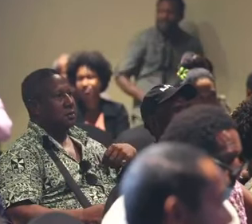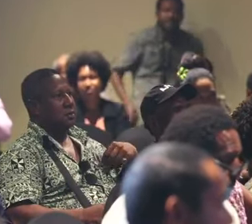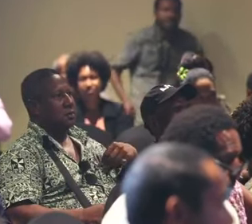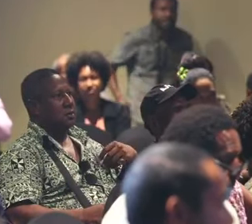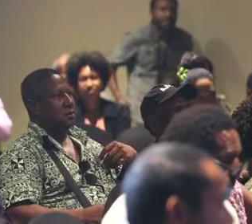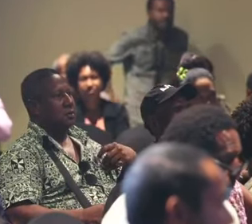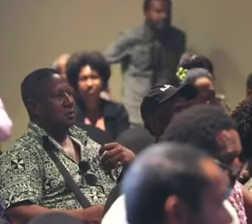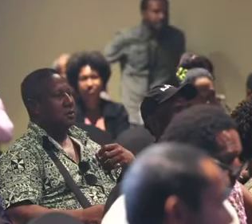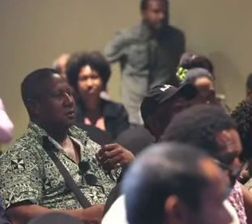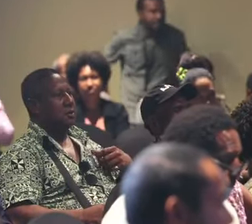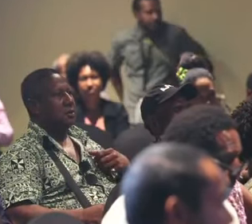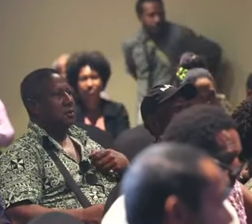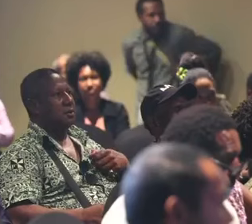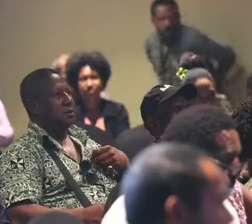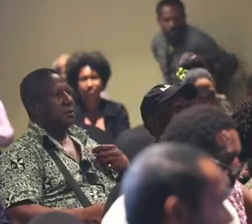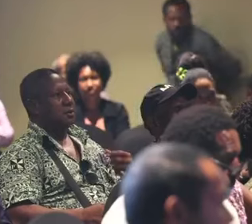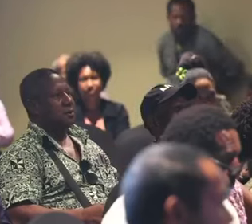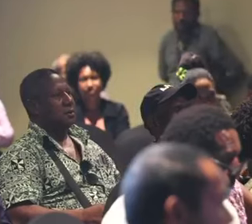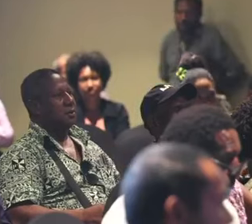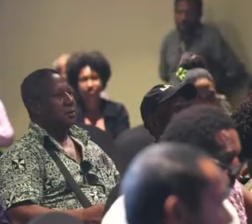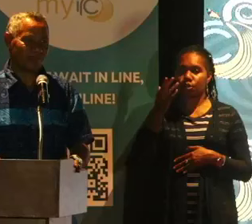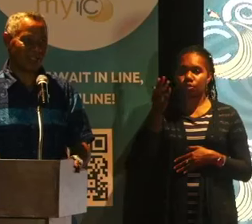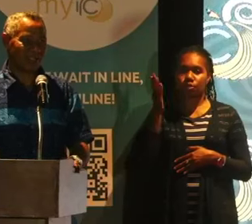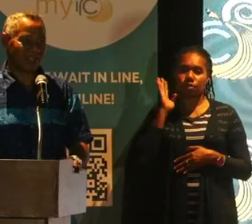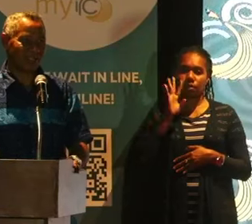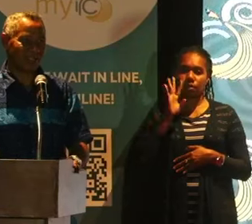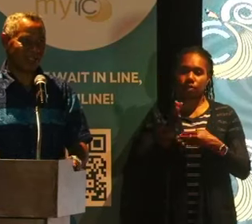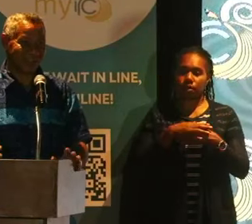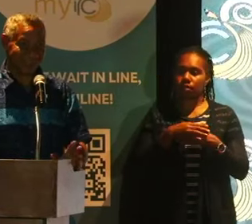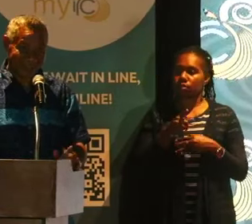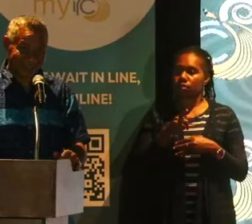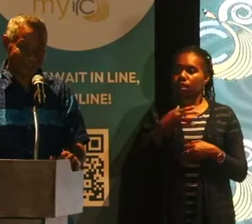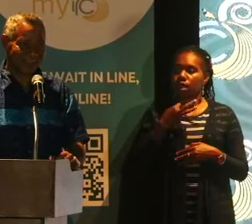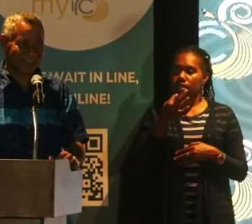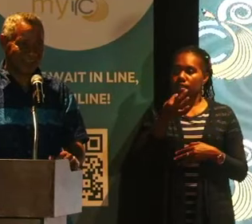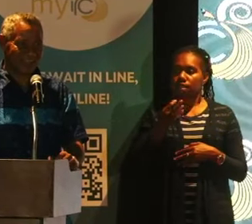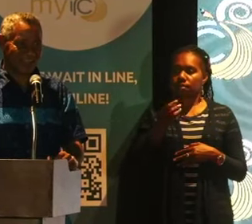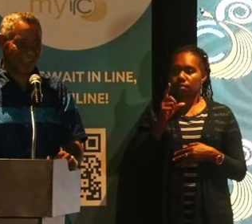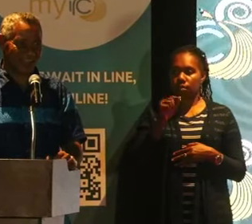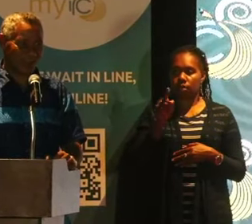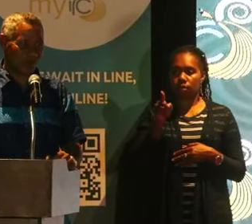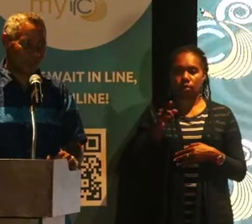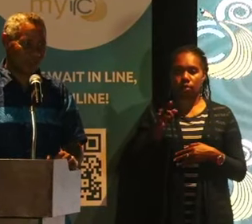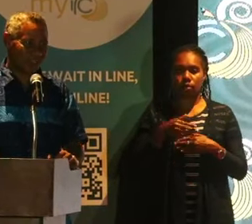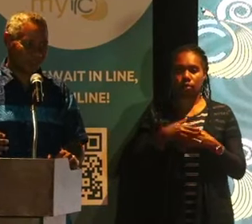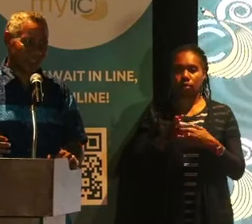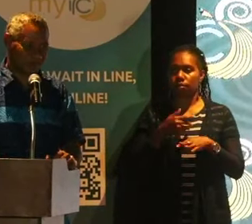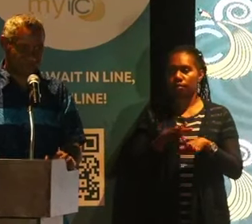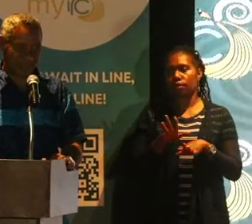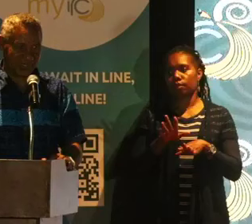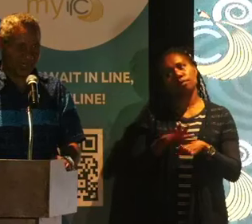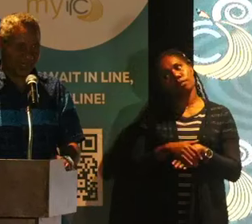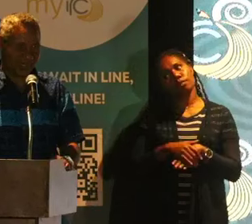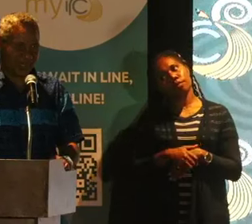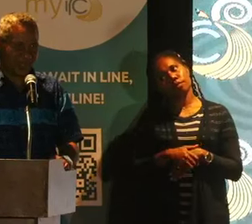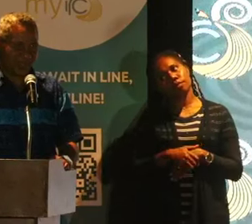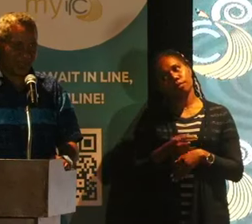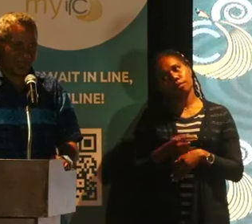That's for the rural people. You can come and we can get some ideas how the training has been